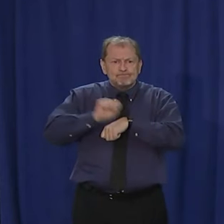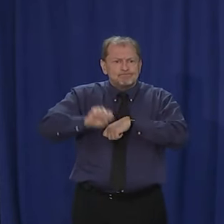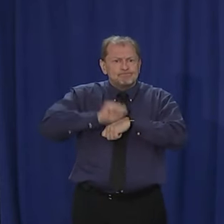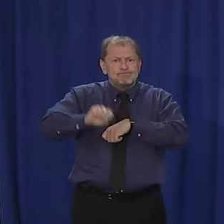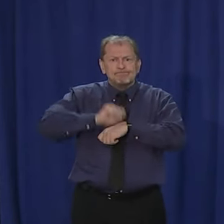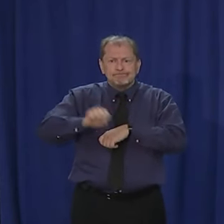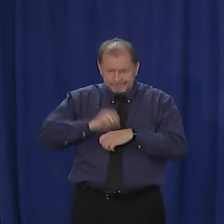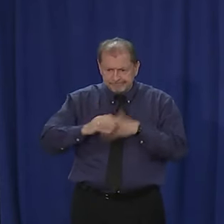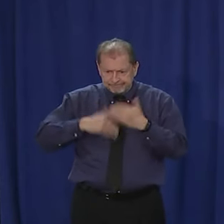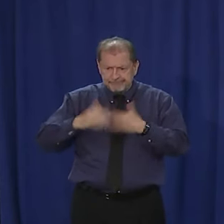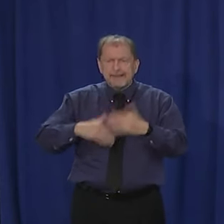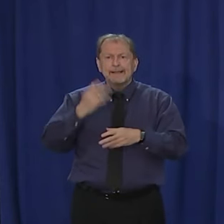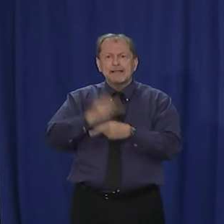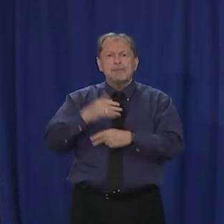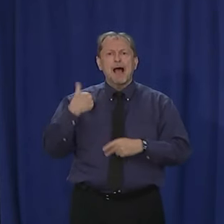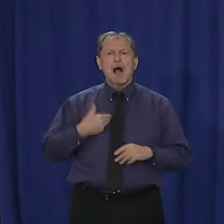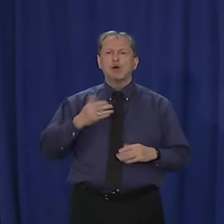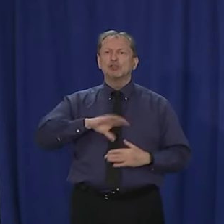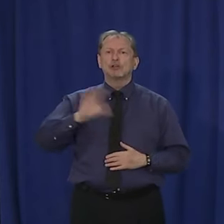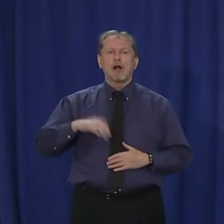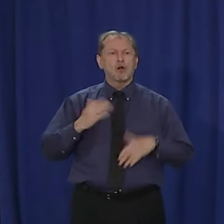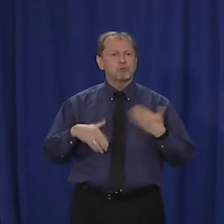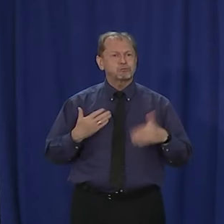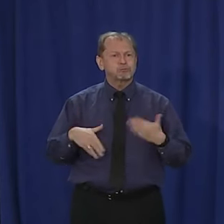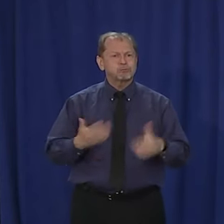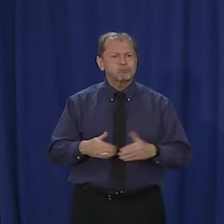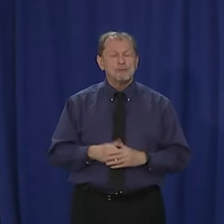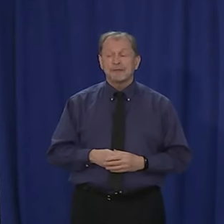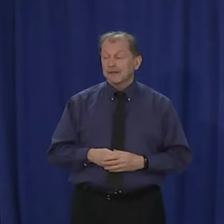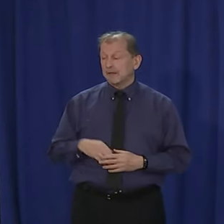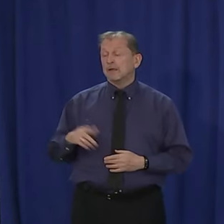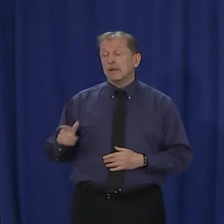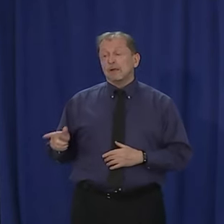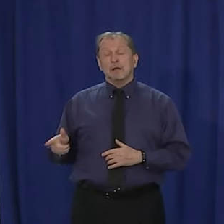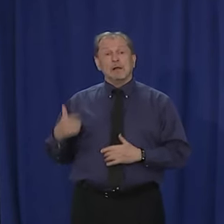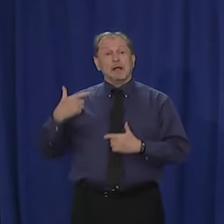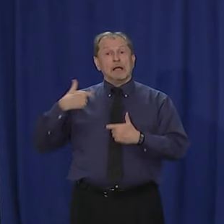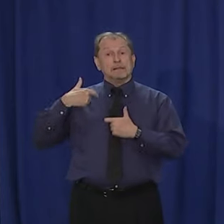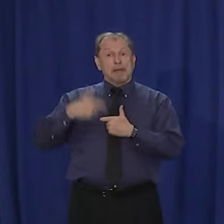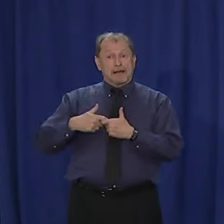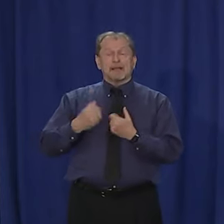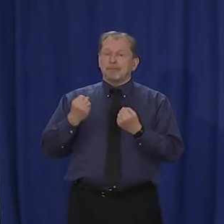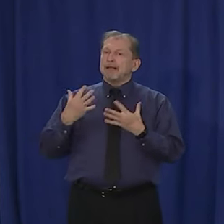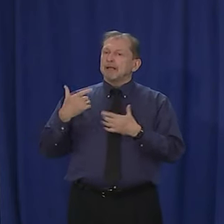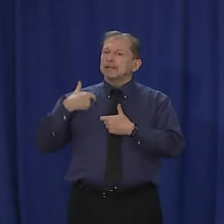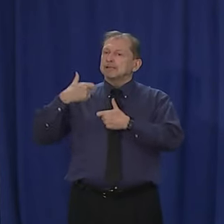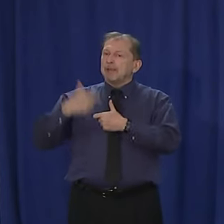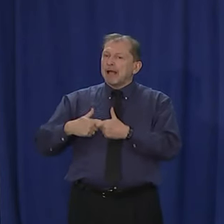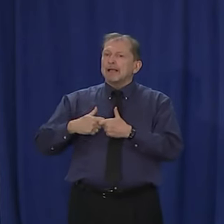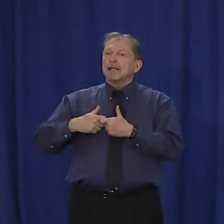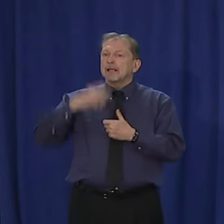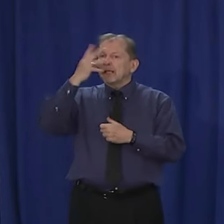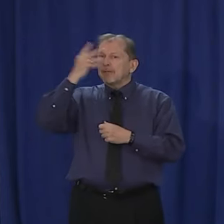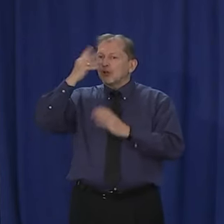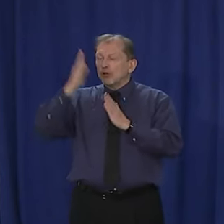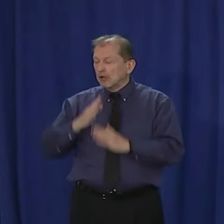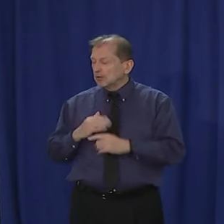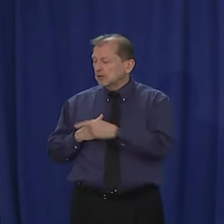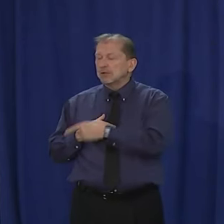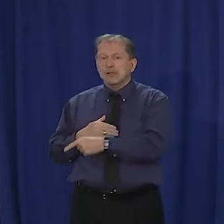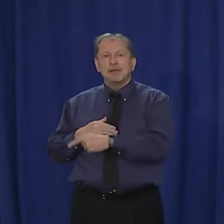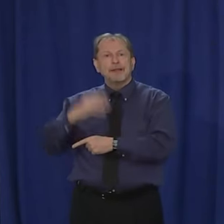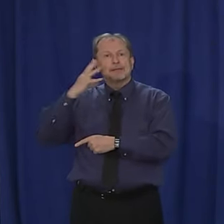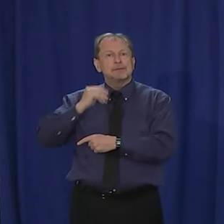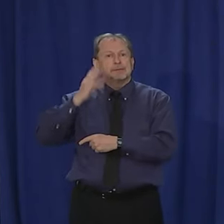According to the Pew Center, Hispanics, particularly Hispanics immigrants, are one of the sectors most likely to be